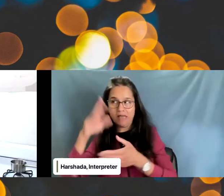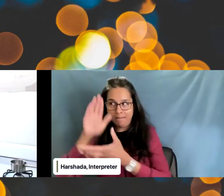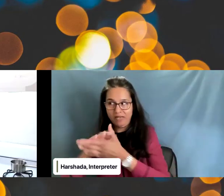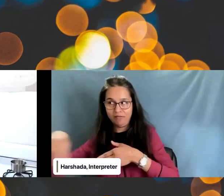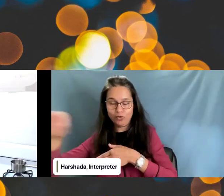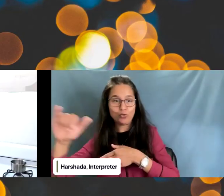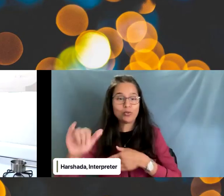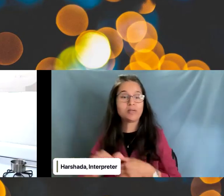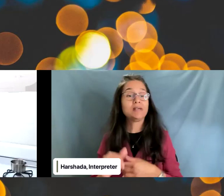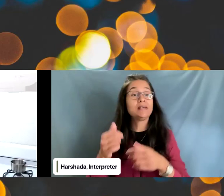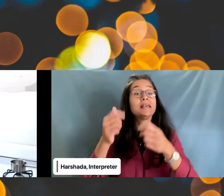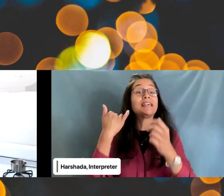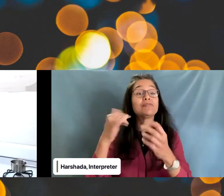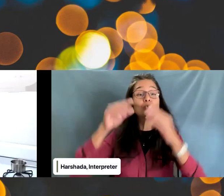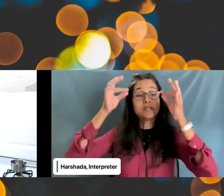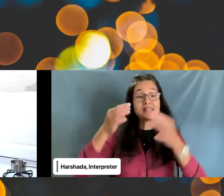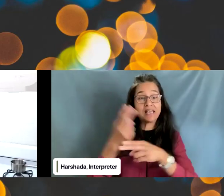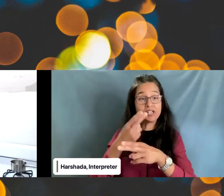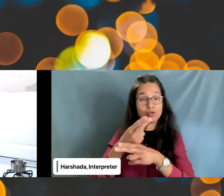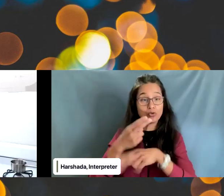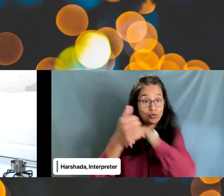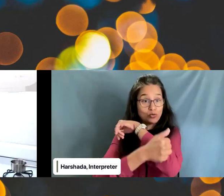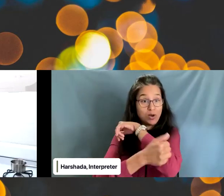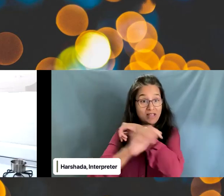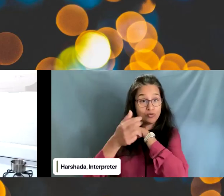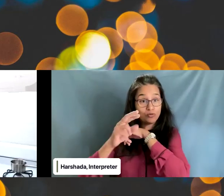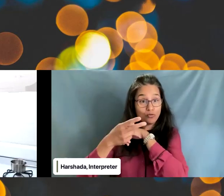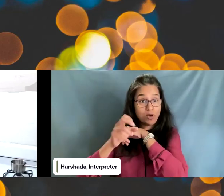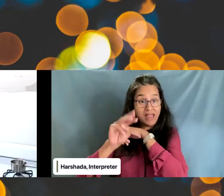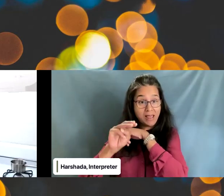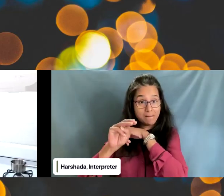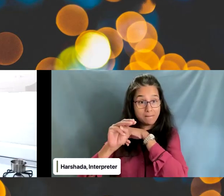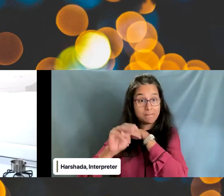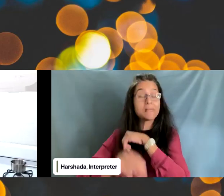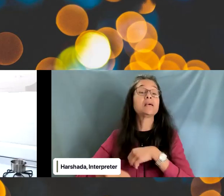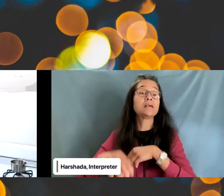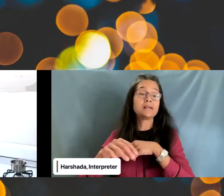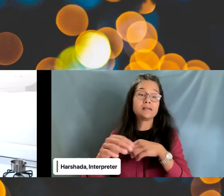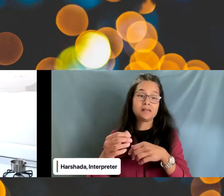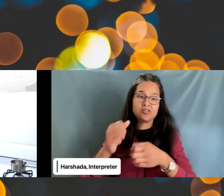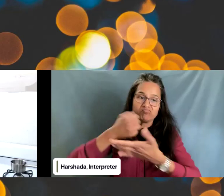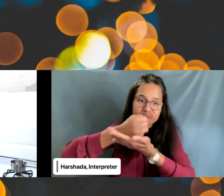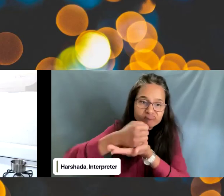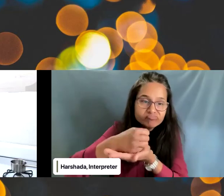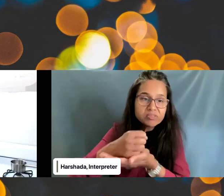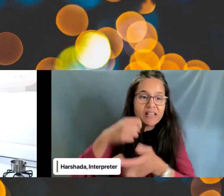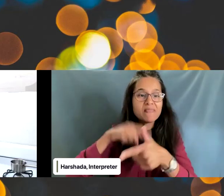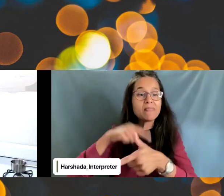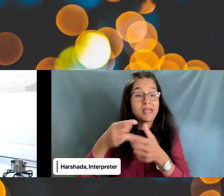crackers, break your graham crackers in pieces in the mixing bowl and melt 5 tablespoons of